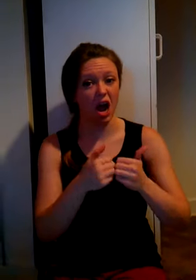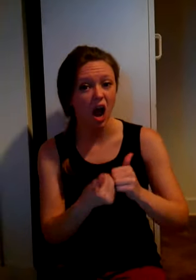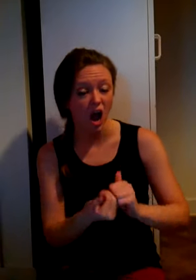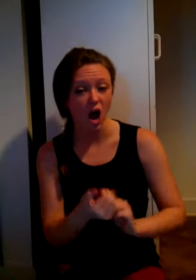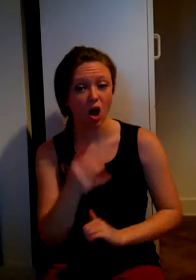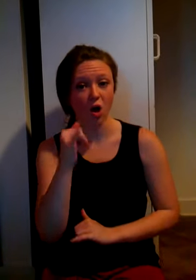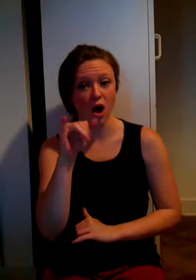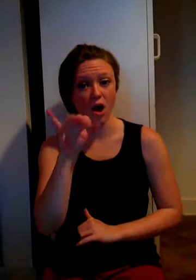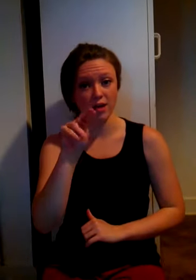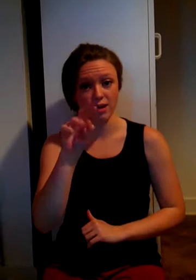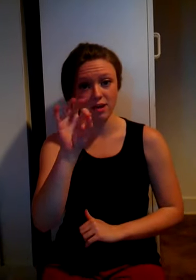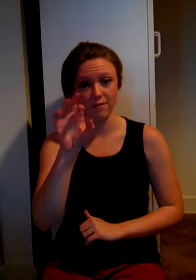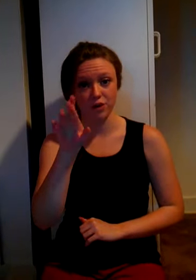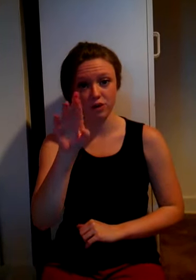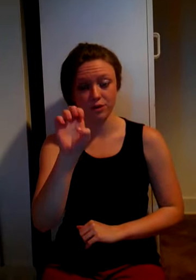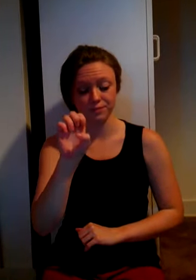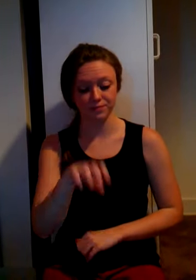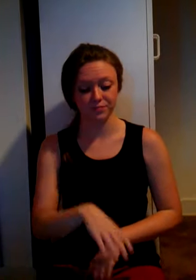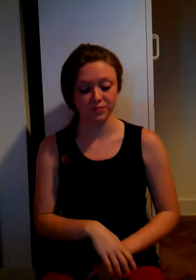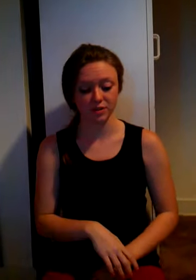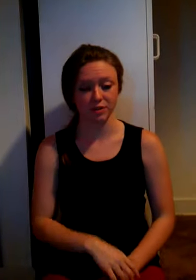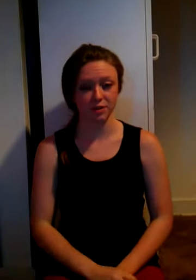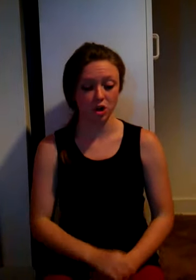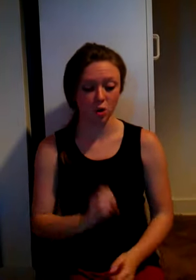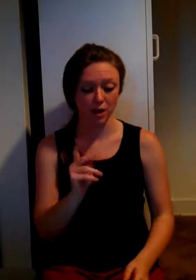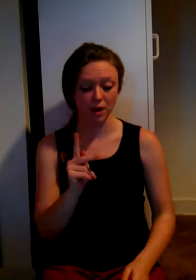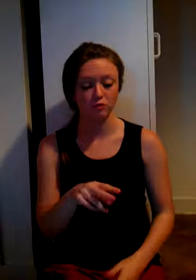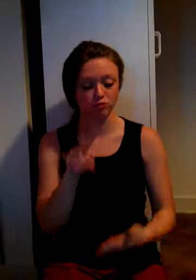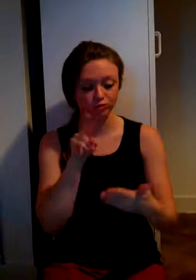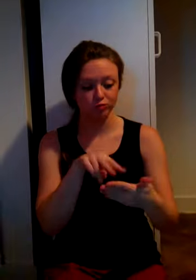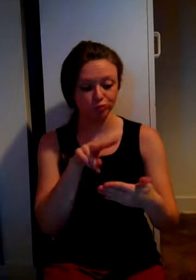beginning and stop when you get to the end of that sentence.